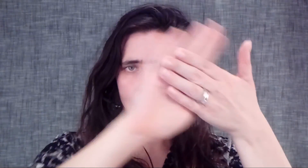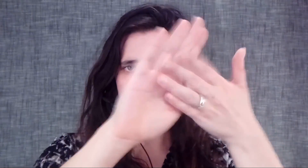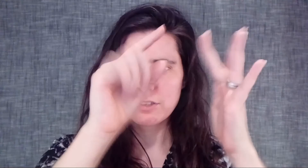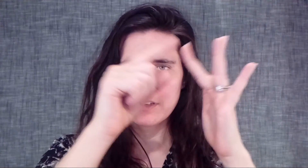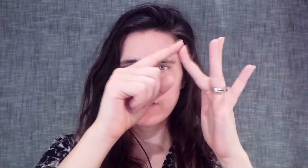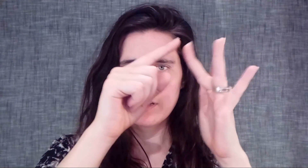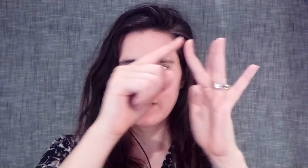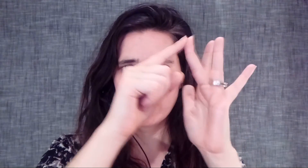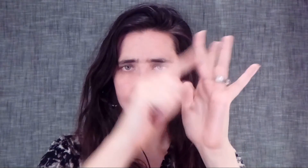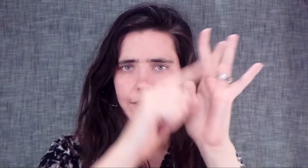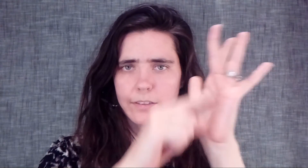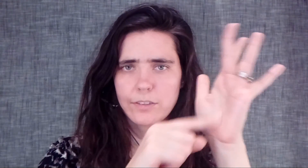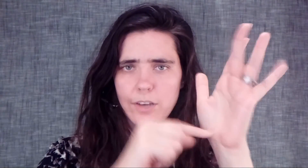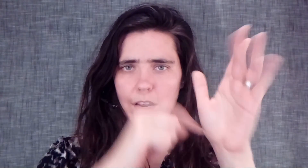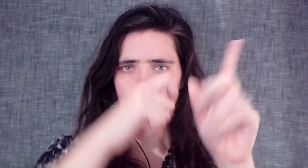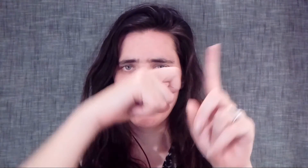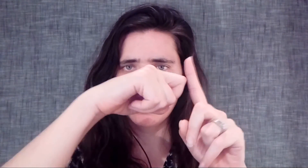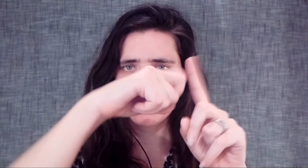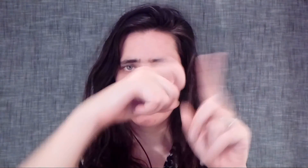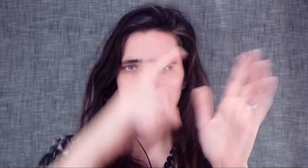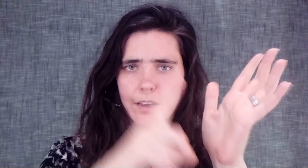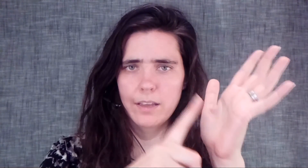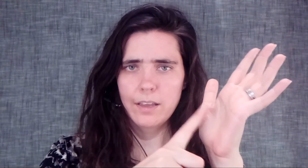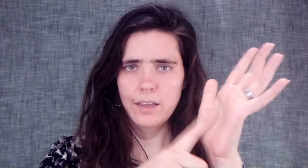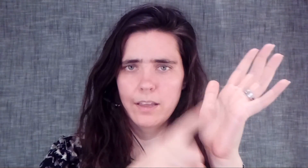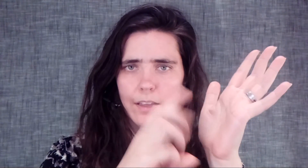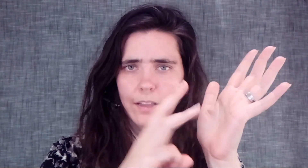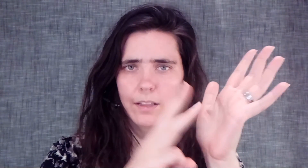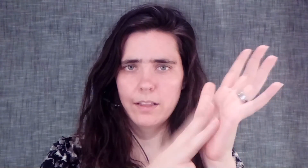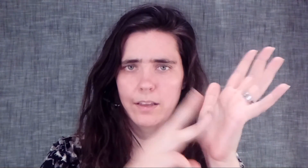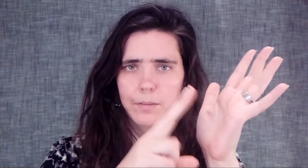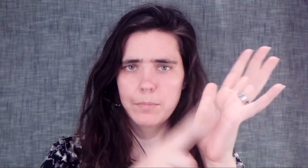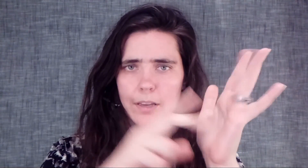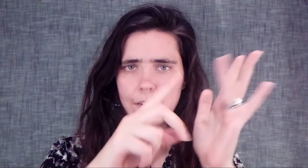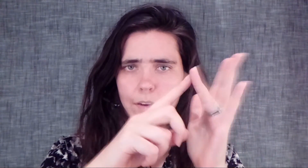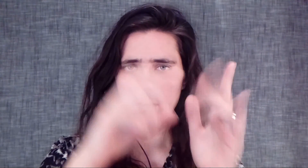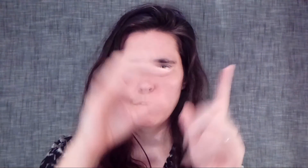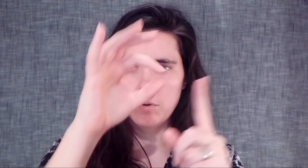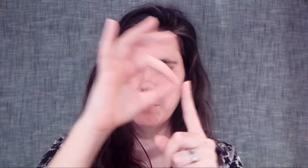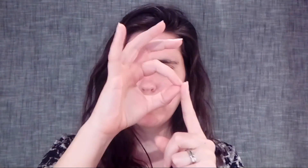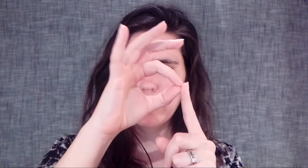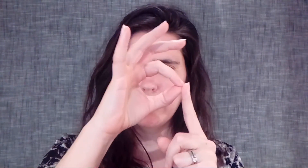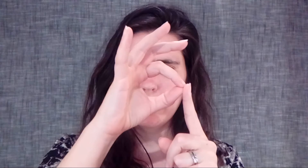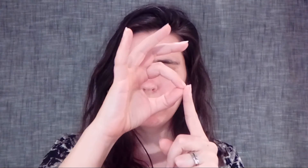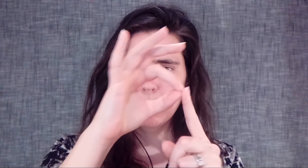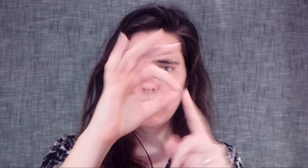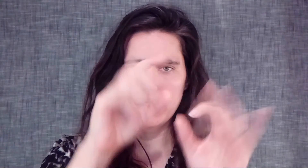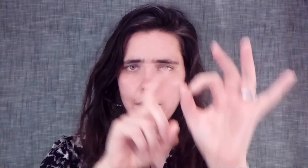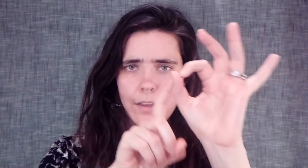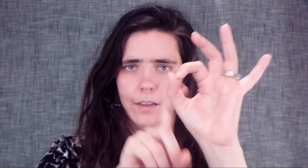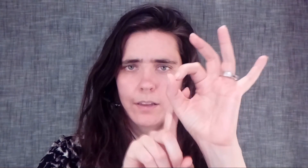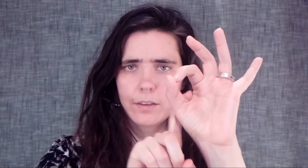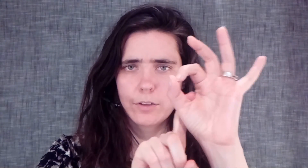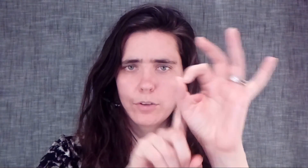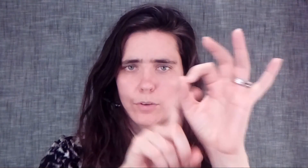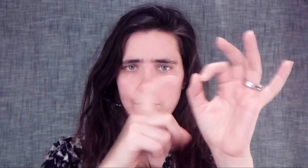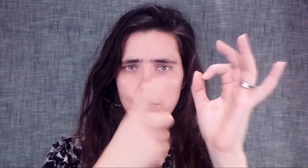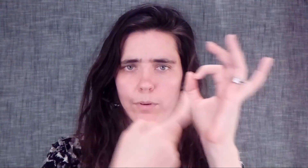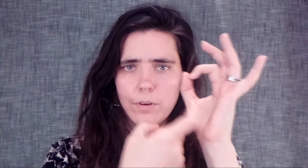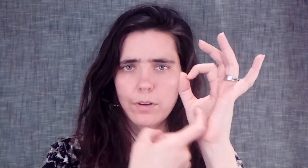H, I, J, K, L, M, N, O, P, Q,